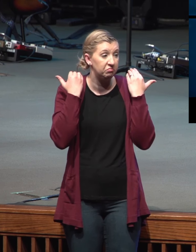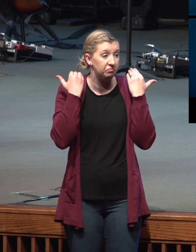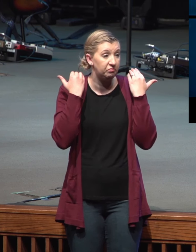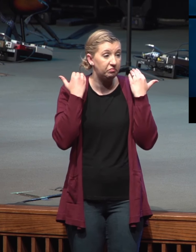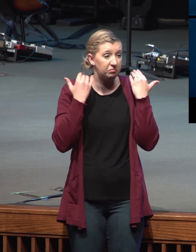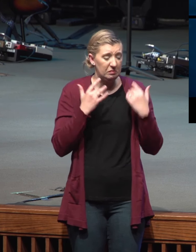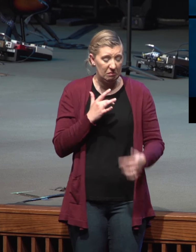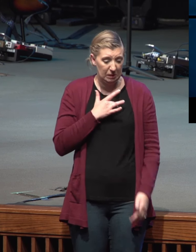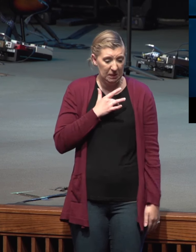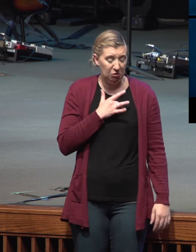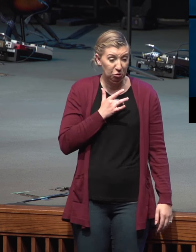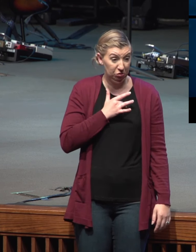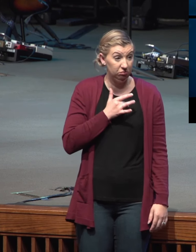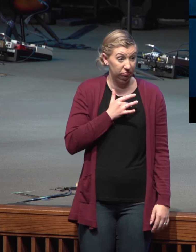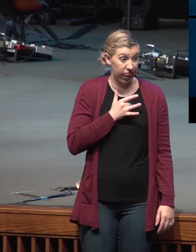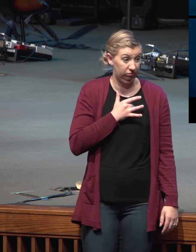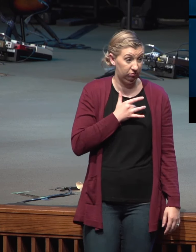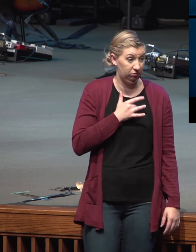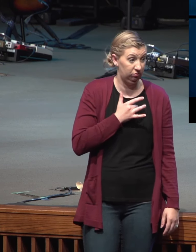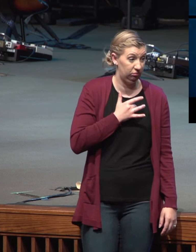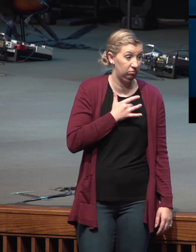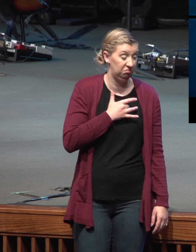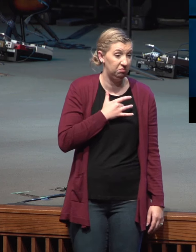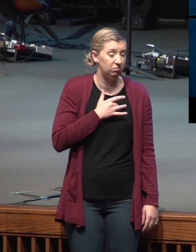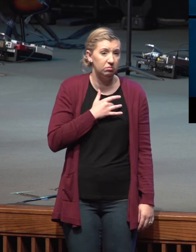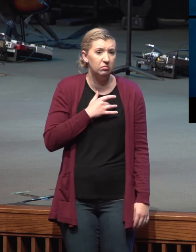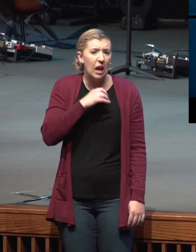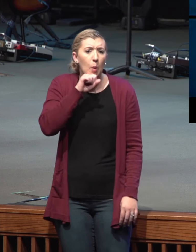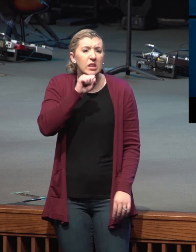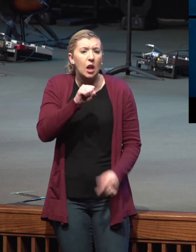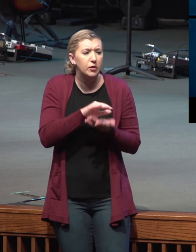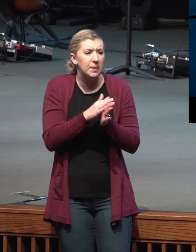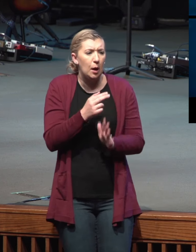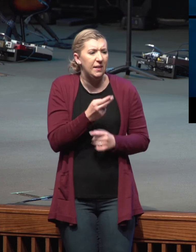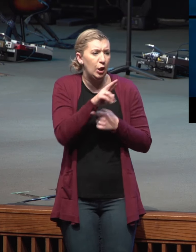In my heart of hearts, I'd love to always be the hero.